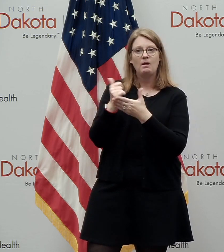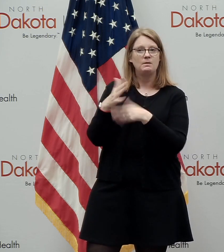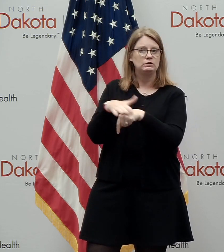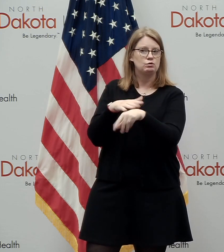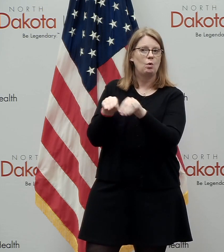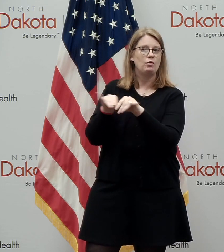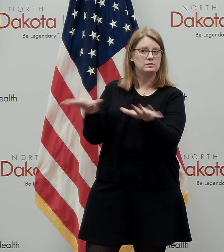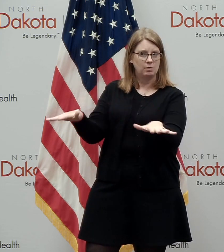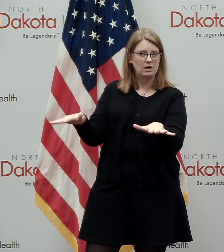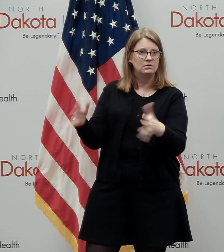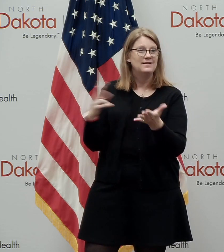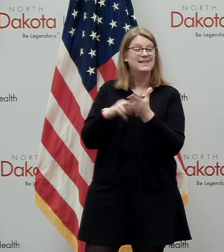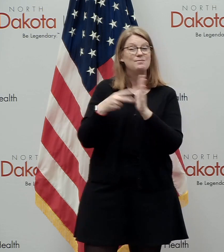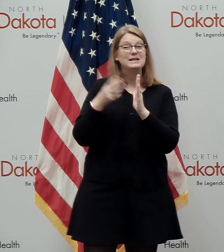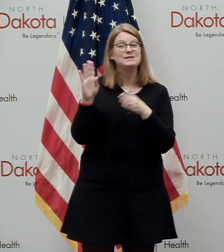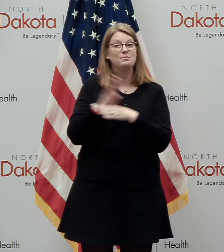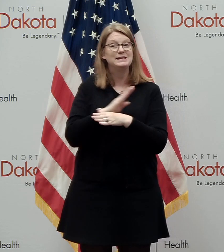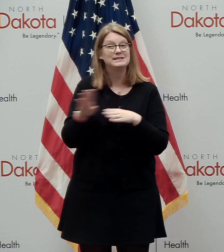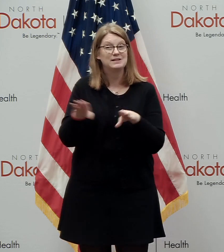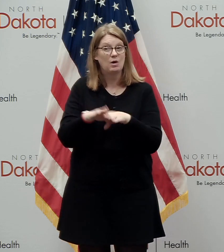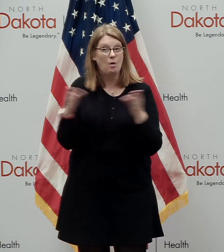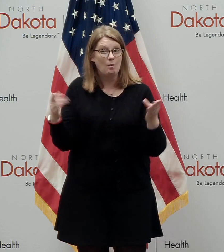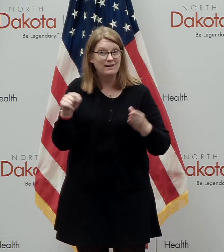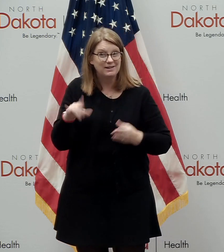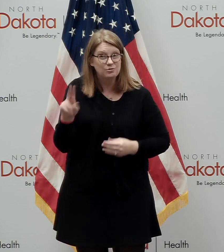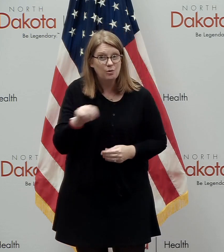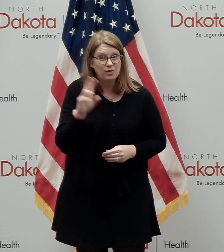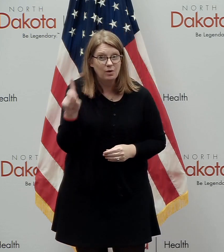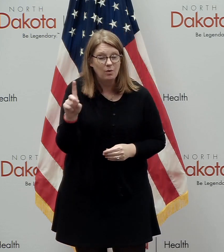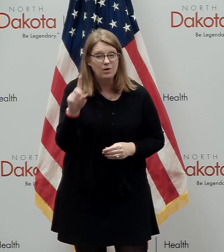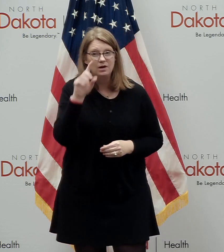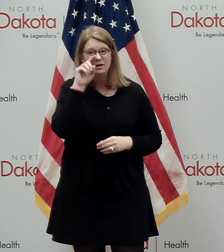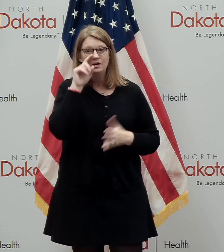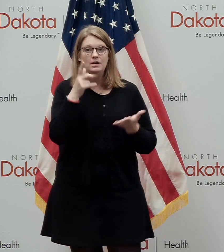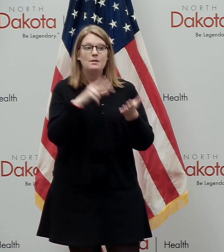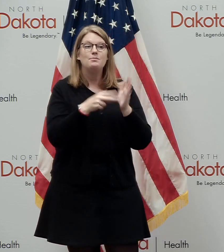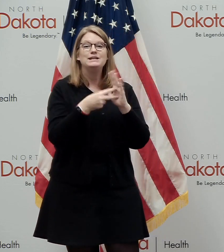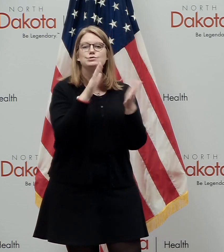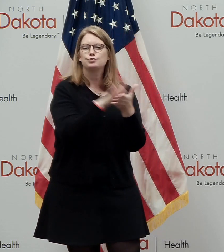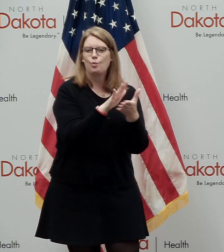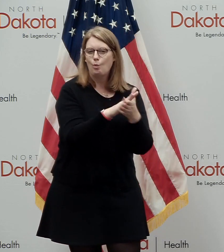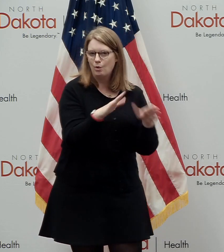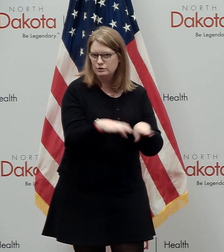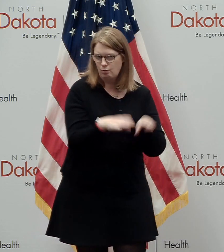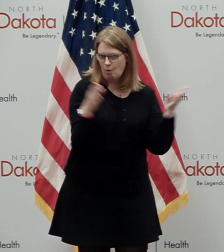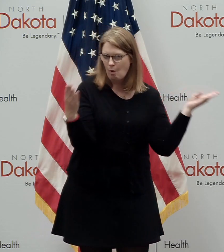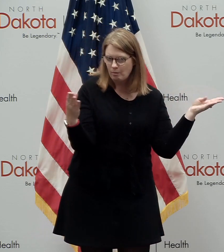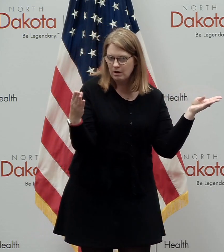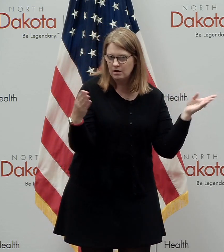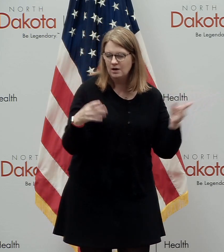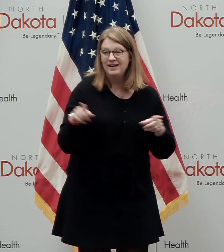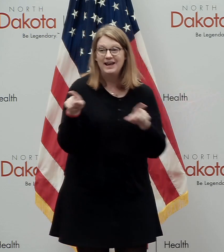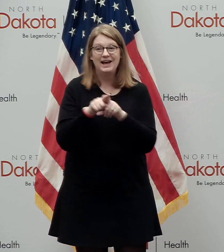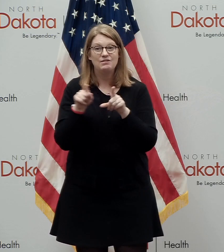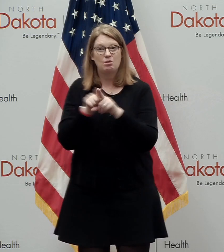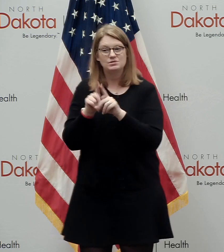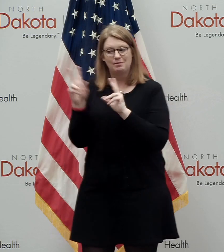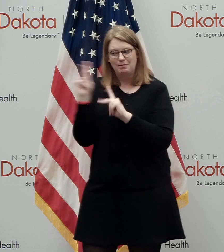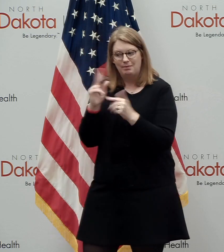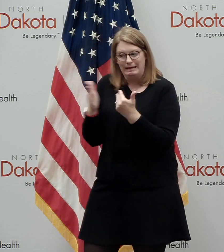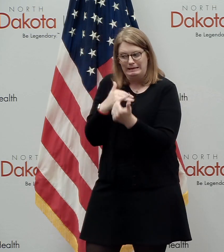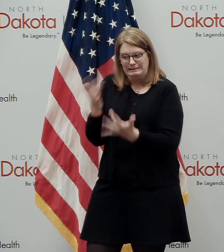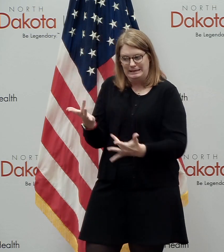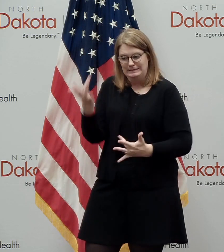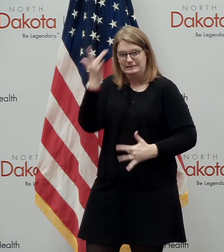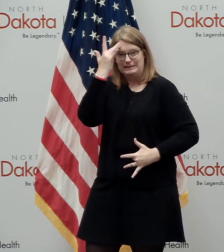every business in North Dakota open. It helps keep all of our schools open. It helps keep our vulnerable population safe.